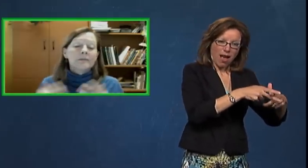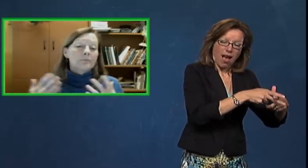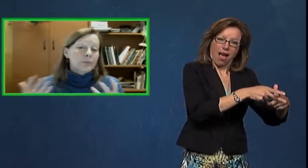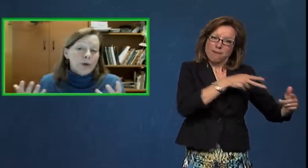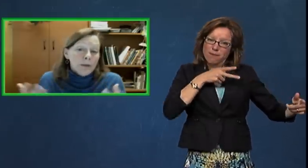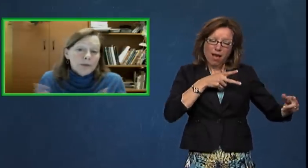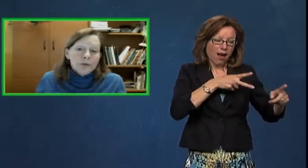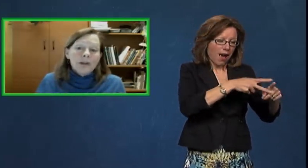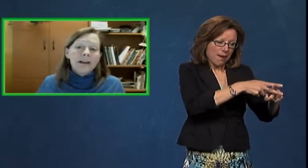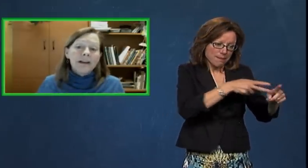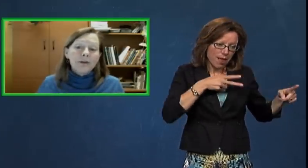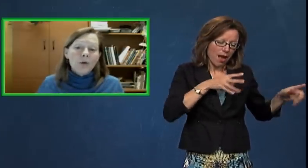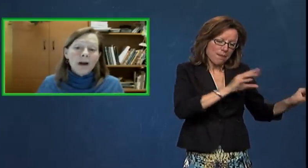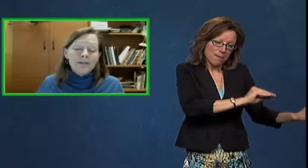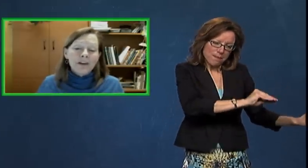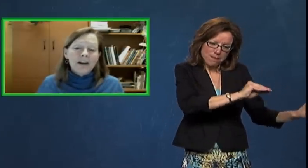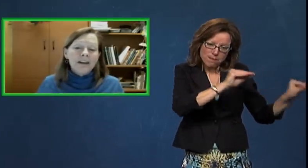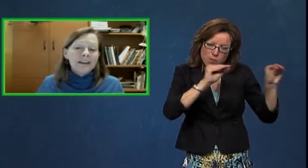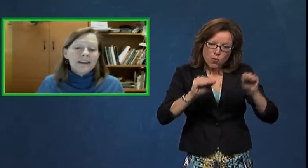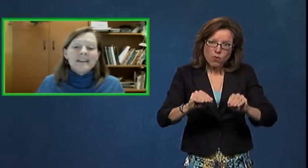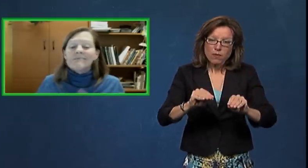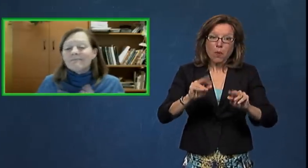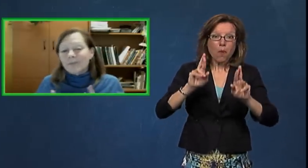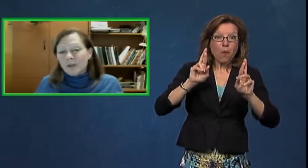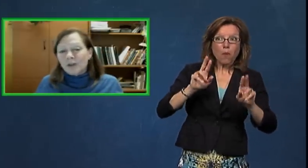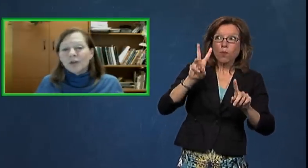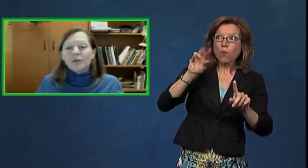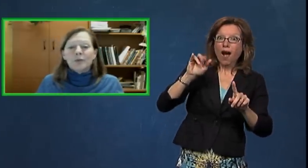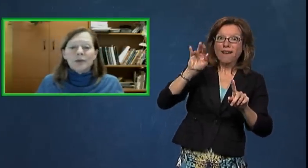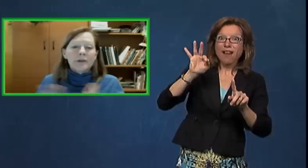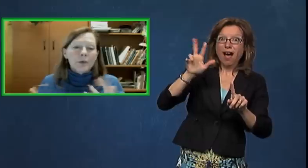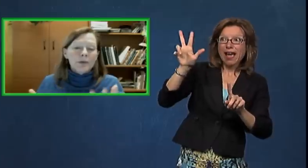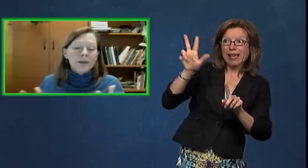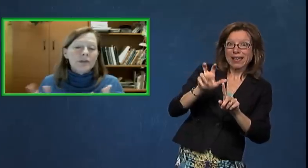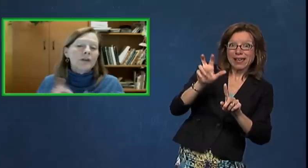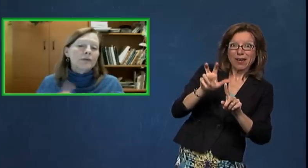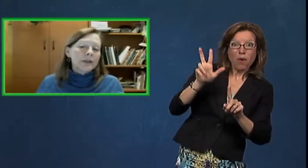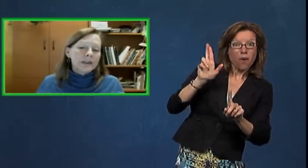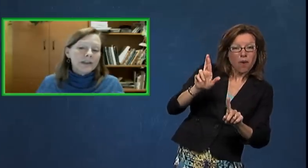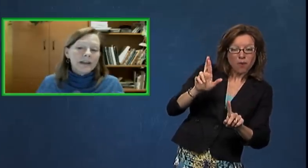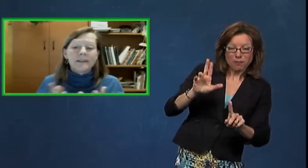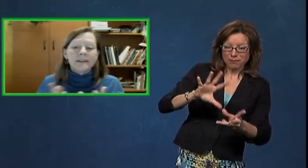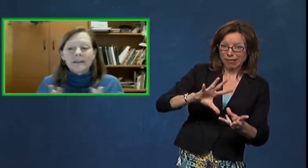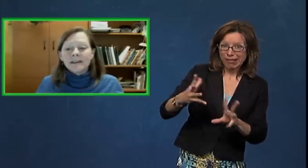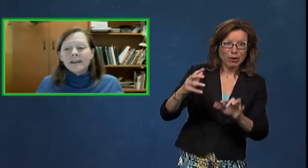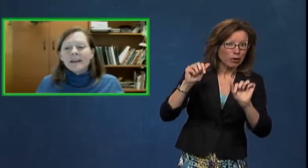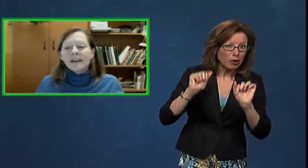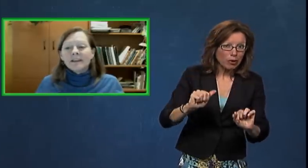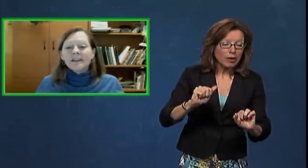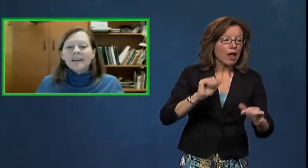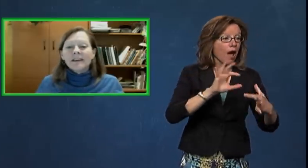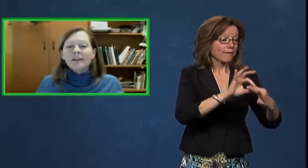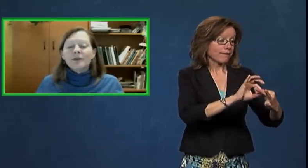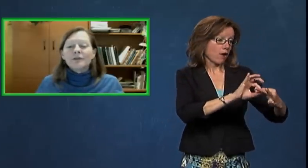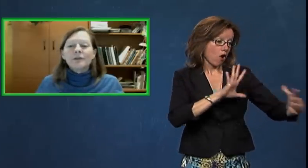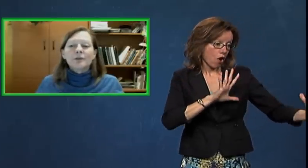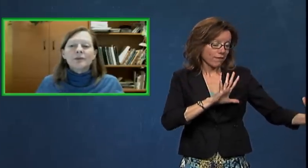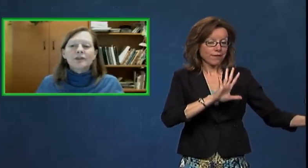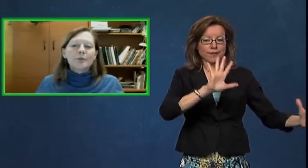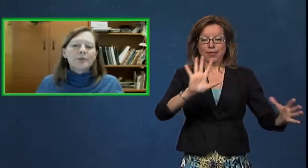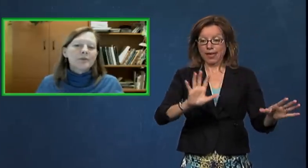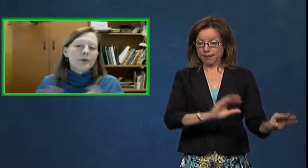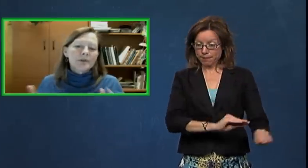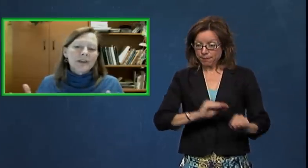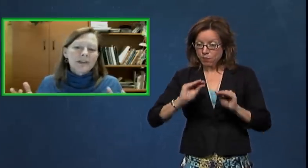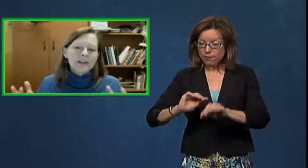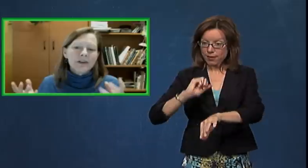moving, perhaps relying on Wi-Fi could really throw things off, reconnecting. And again, those of you who